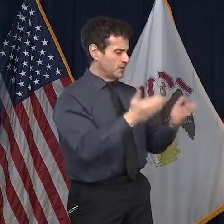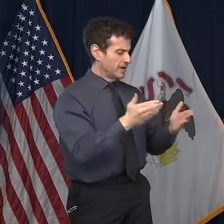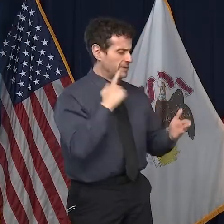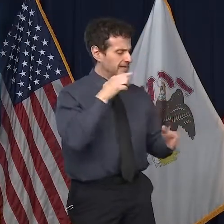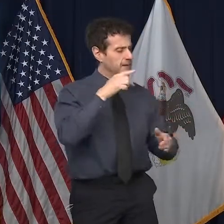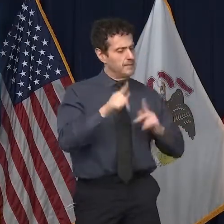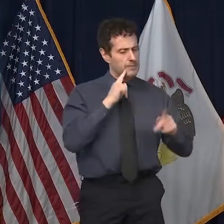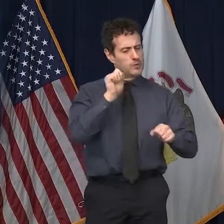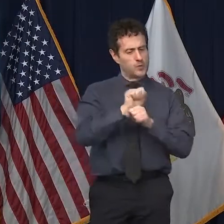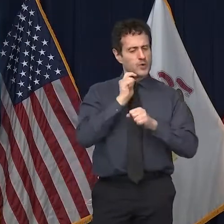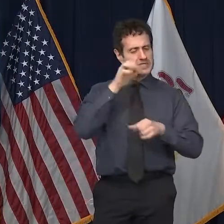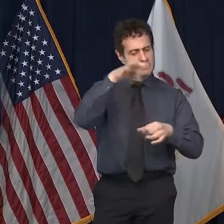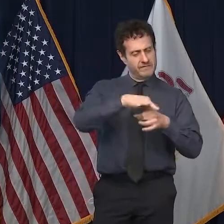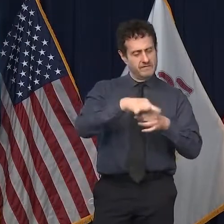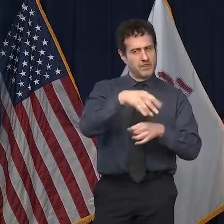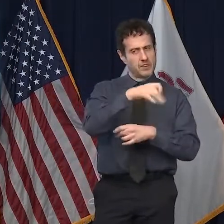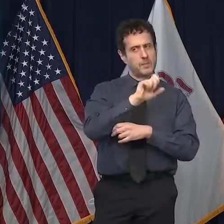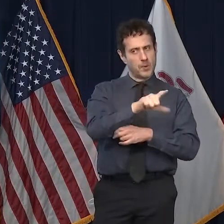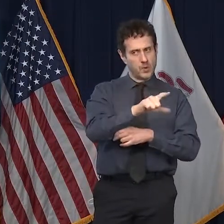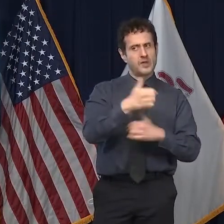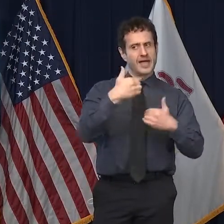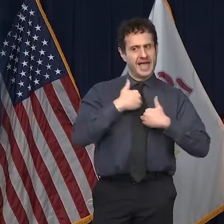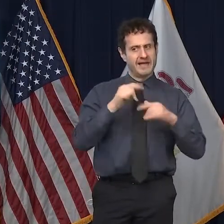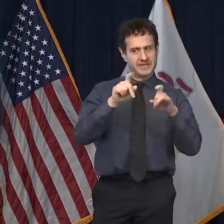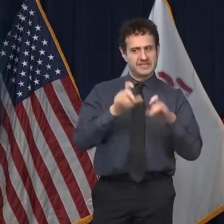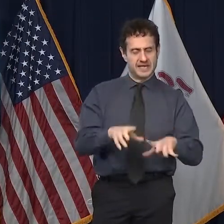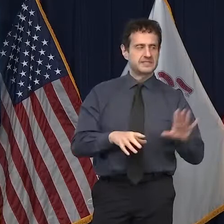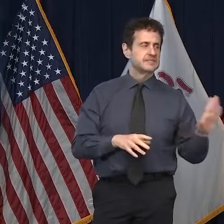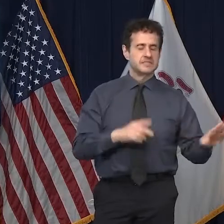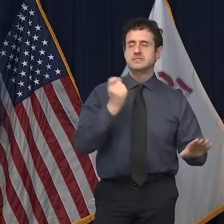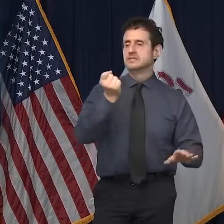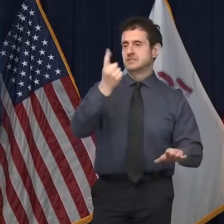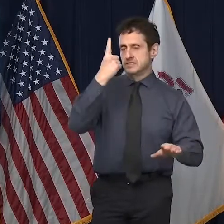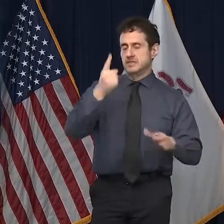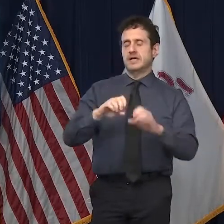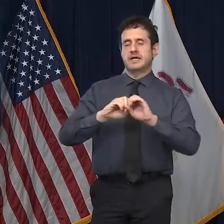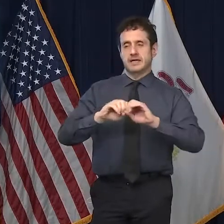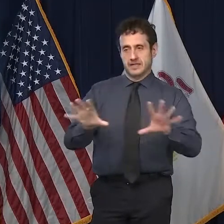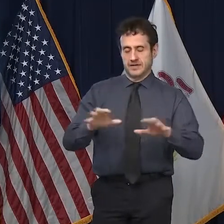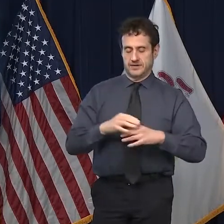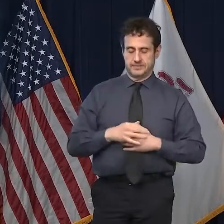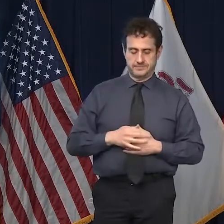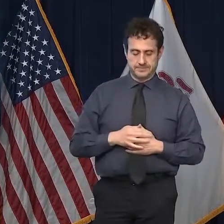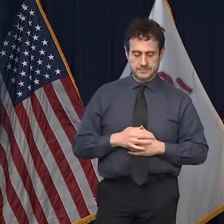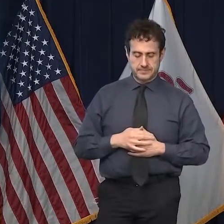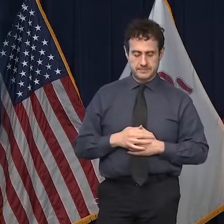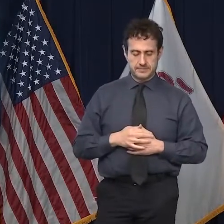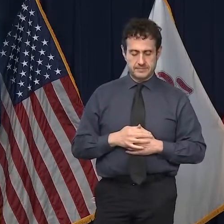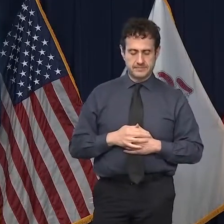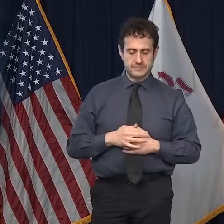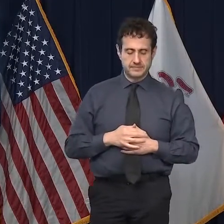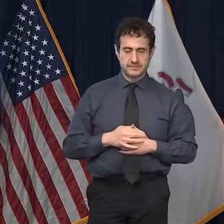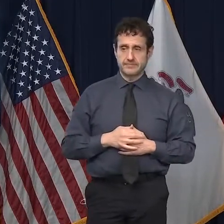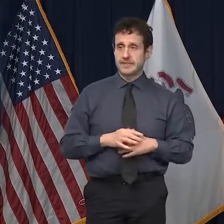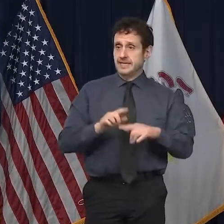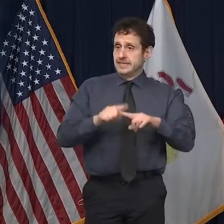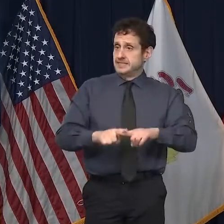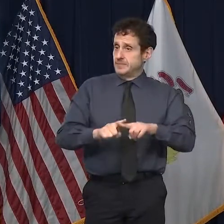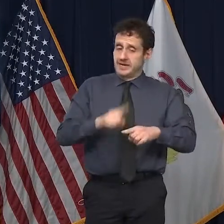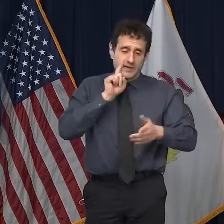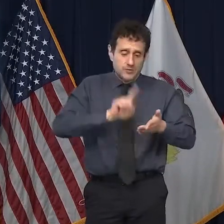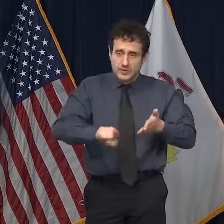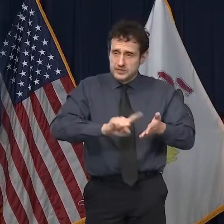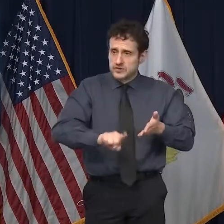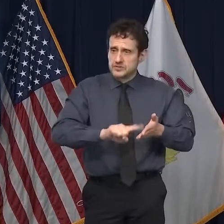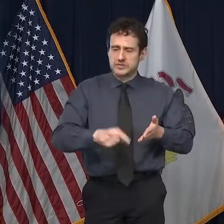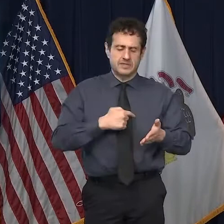get a COVID test? Let's be very clear. There are, depending on what study you look at,